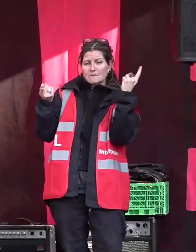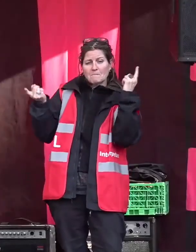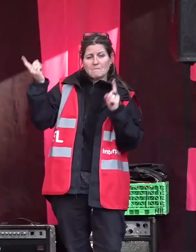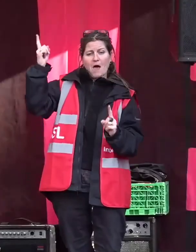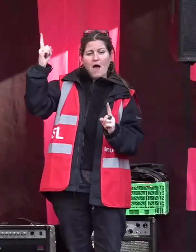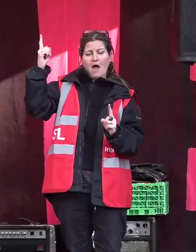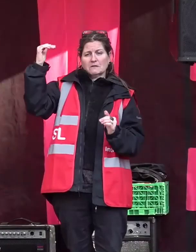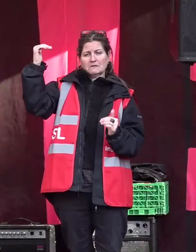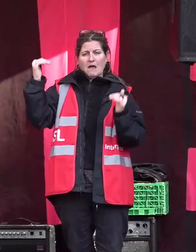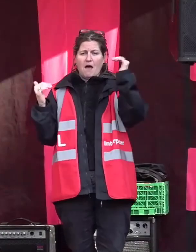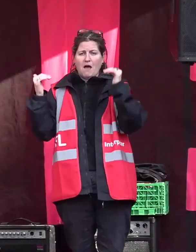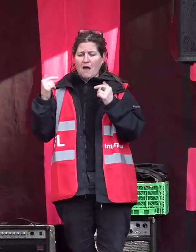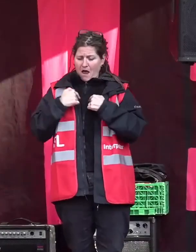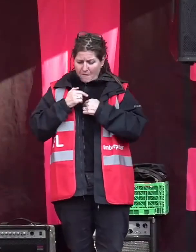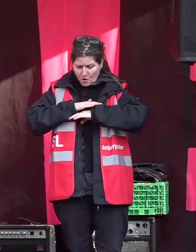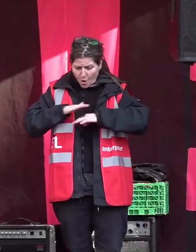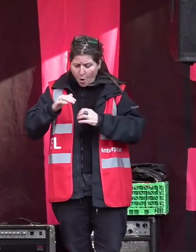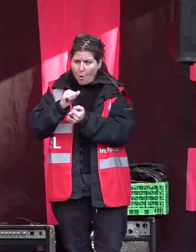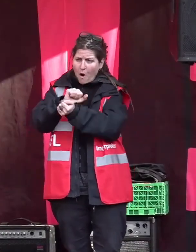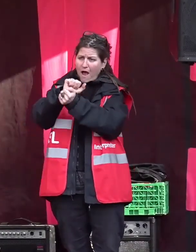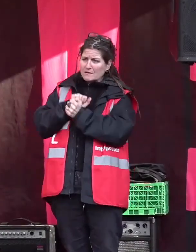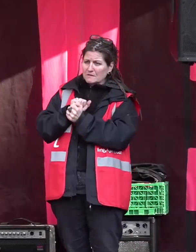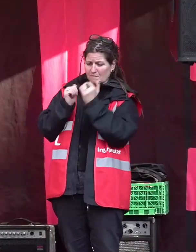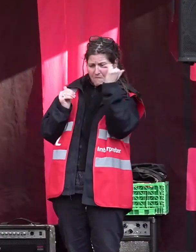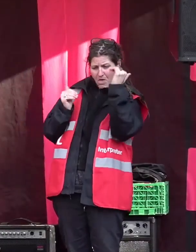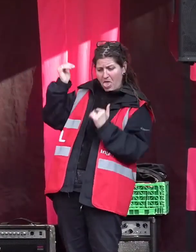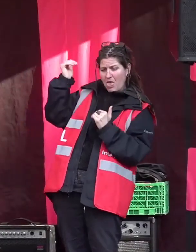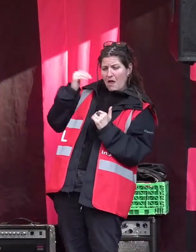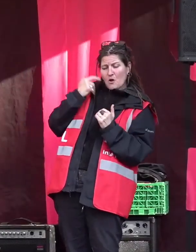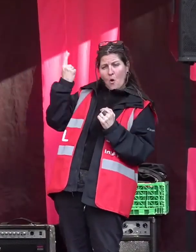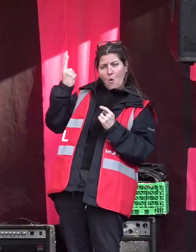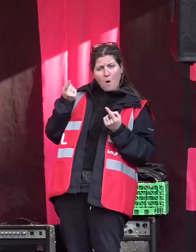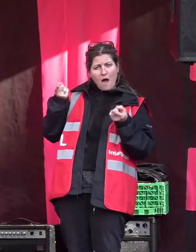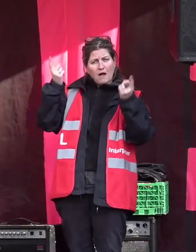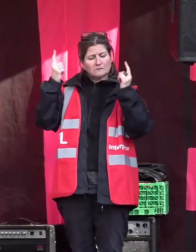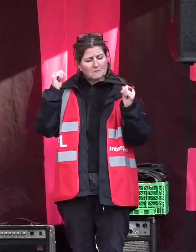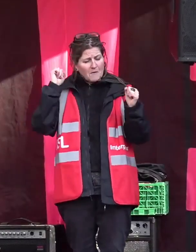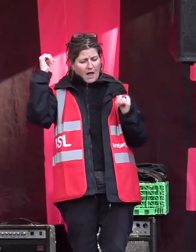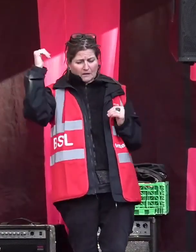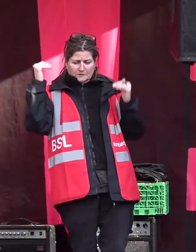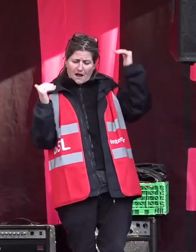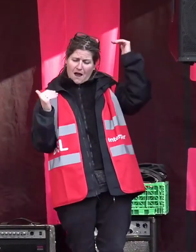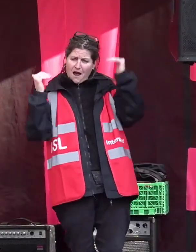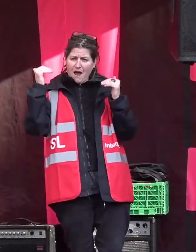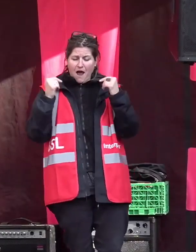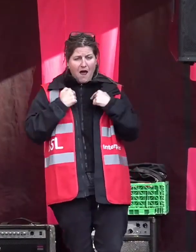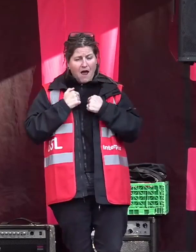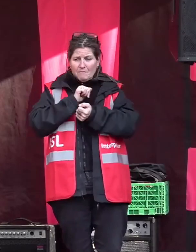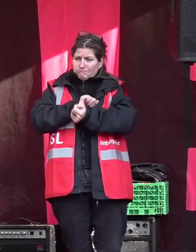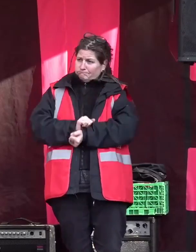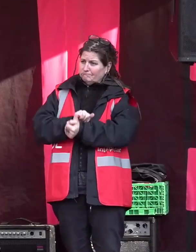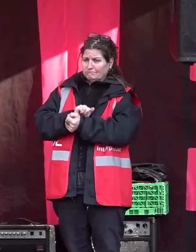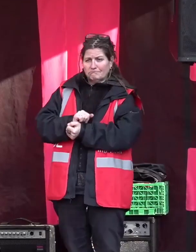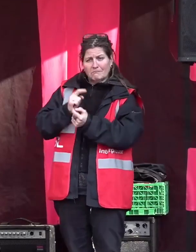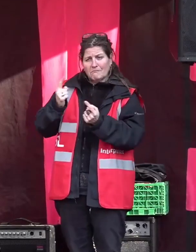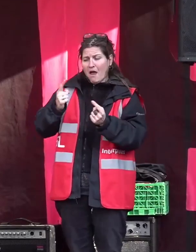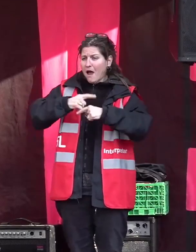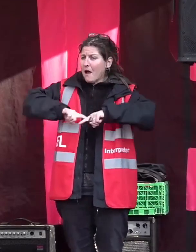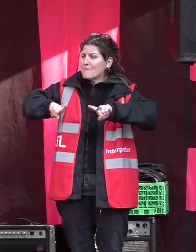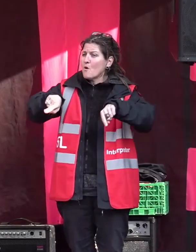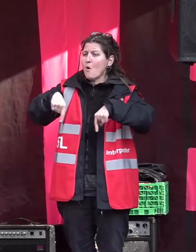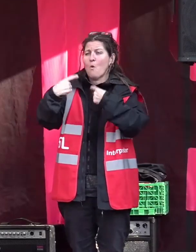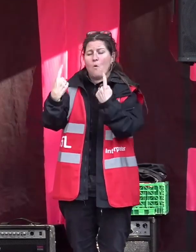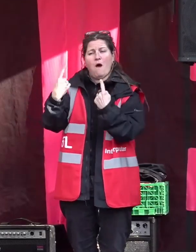No one's slave, I am no one's master. No one's slave, I am no